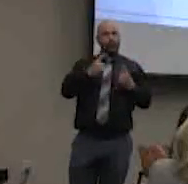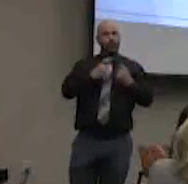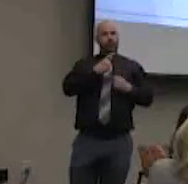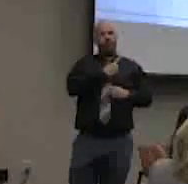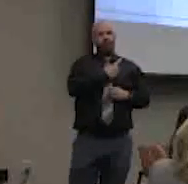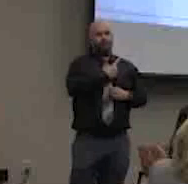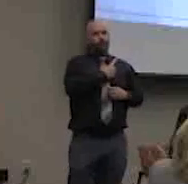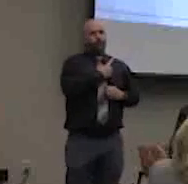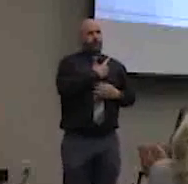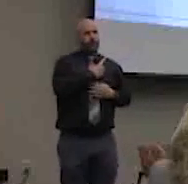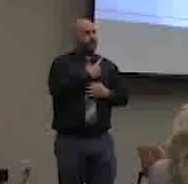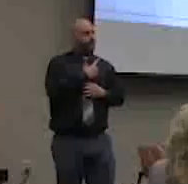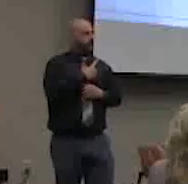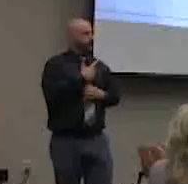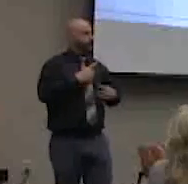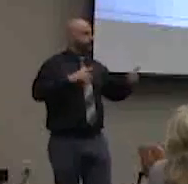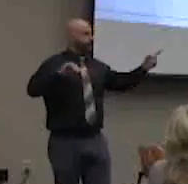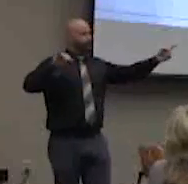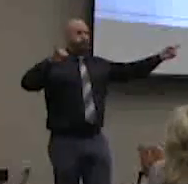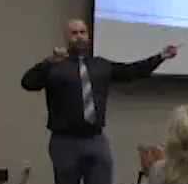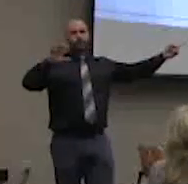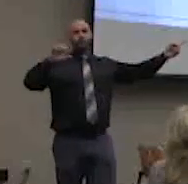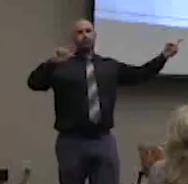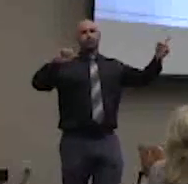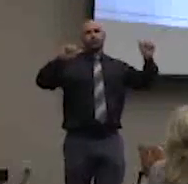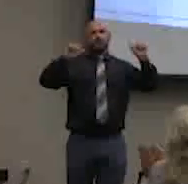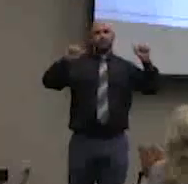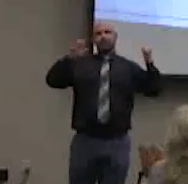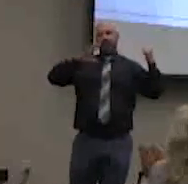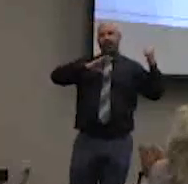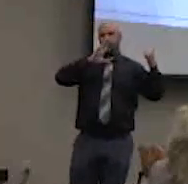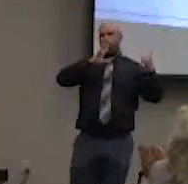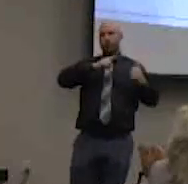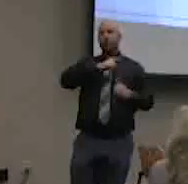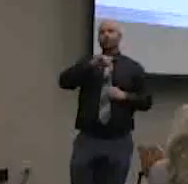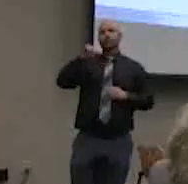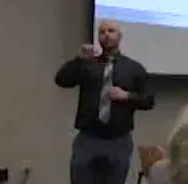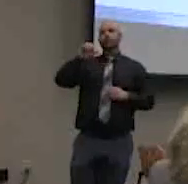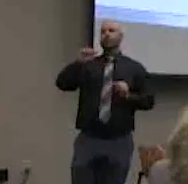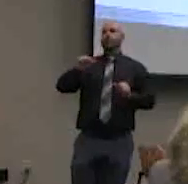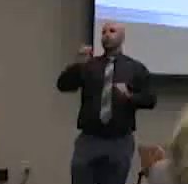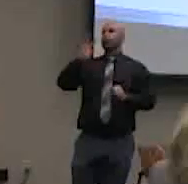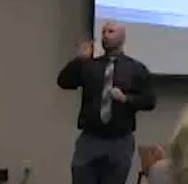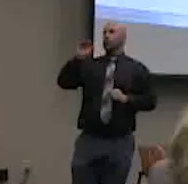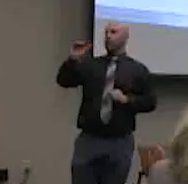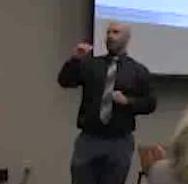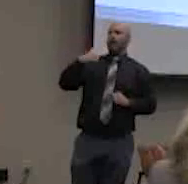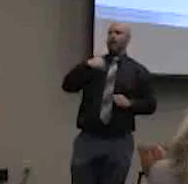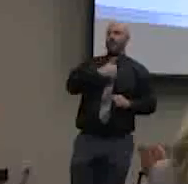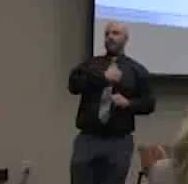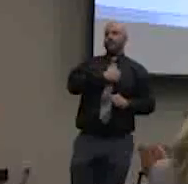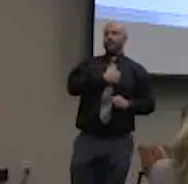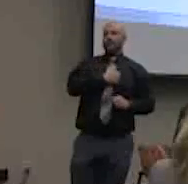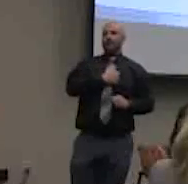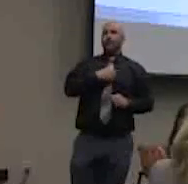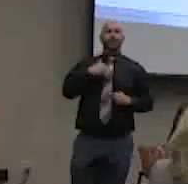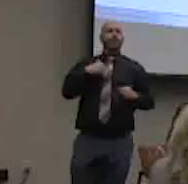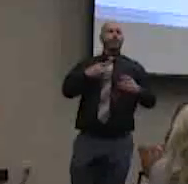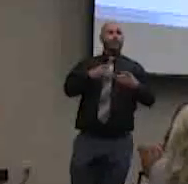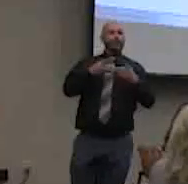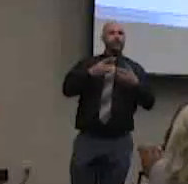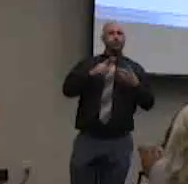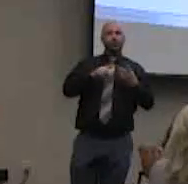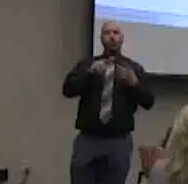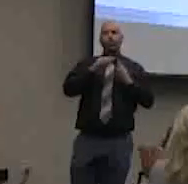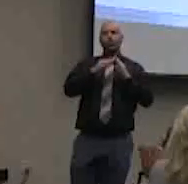Jessica, can you remind us, so if we go back to the last slide, so if I'm a district or I'm a community that is applying, obviously I'm going to get